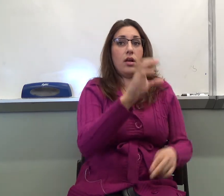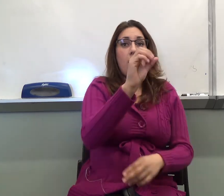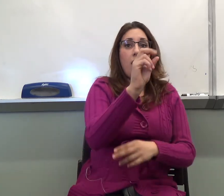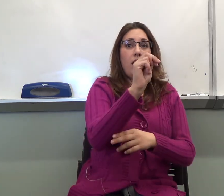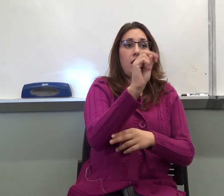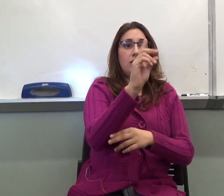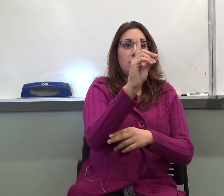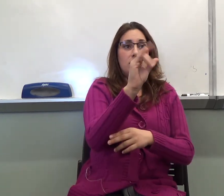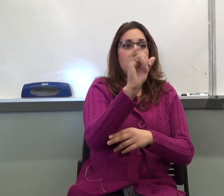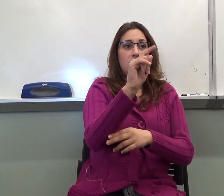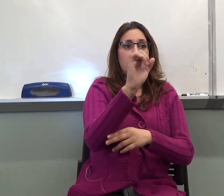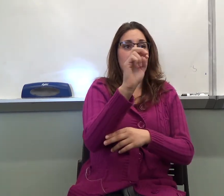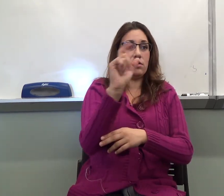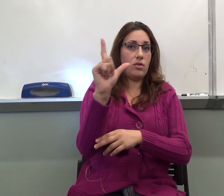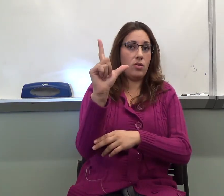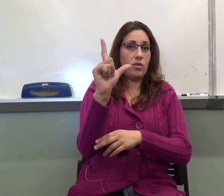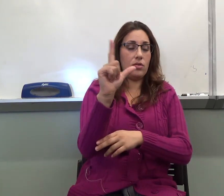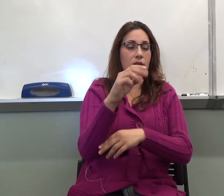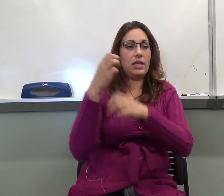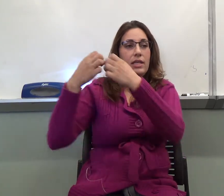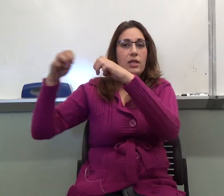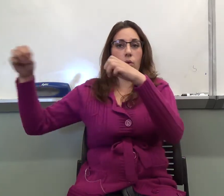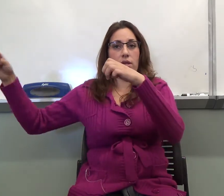the kind of thing that comes out of a word problem.